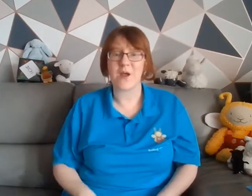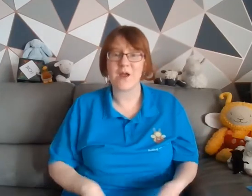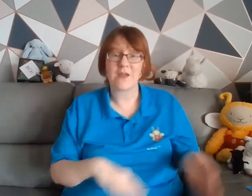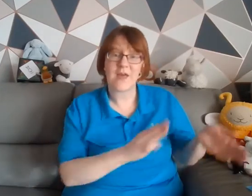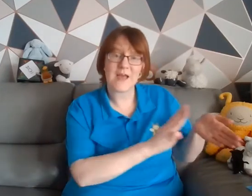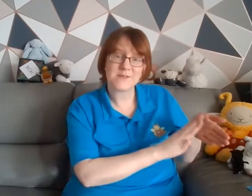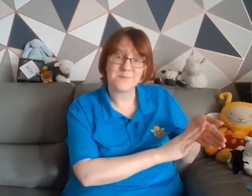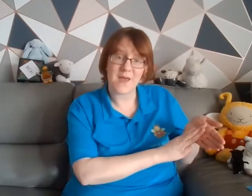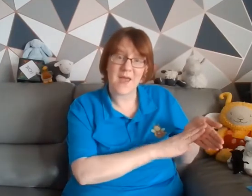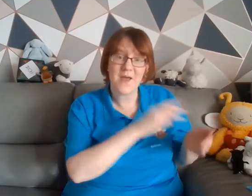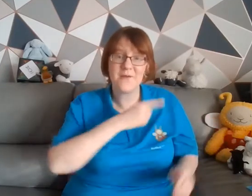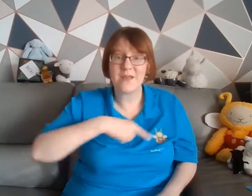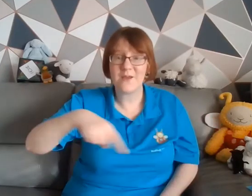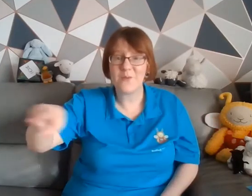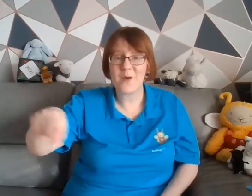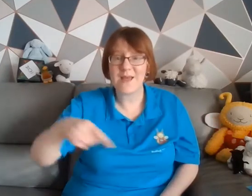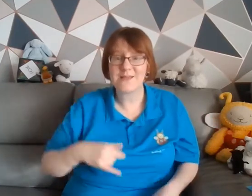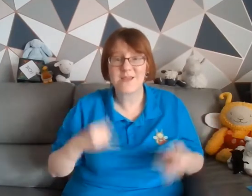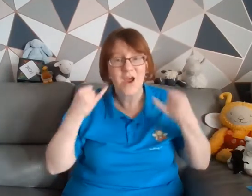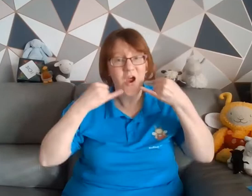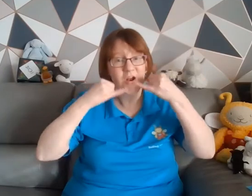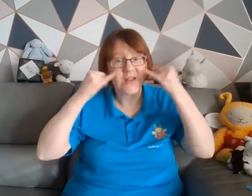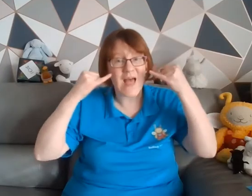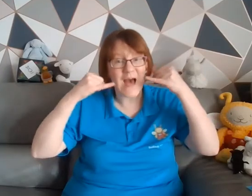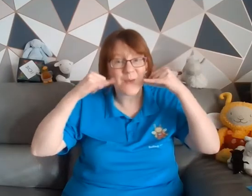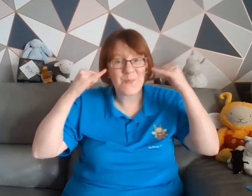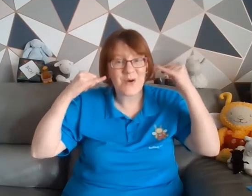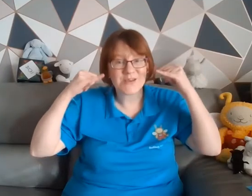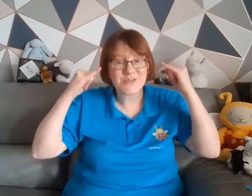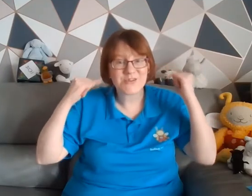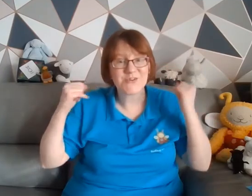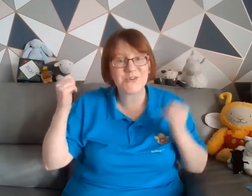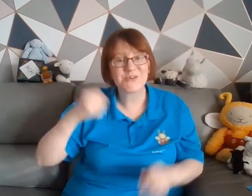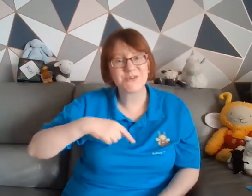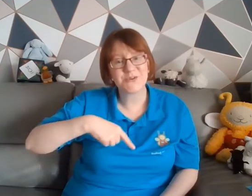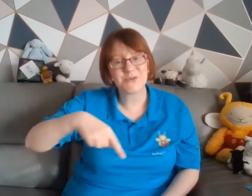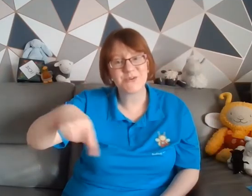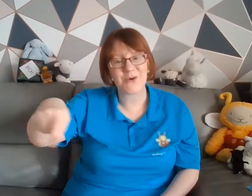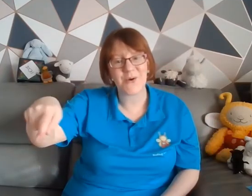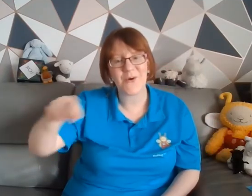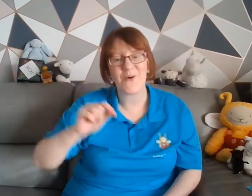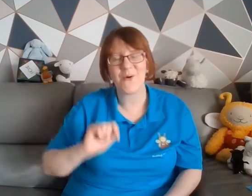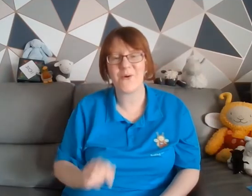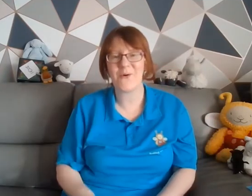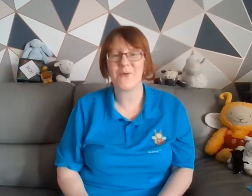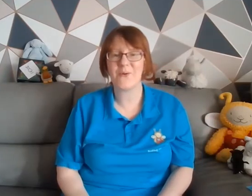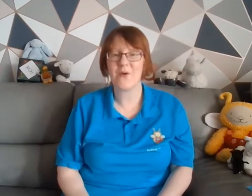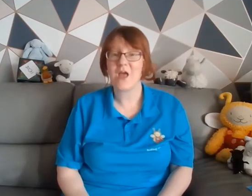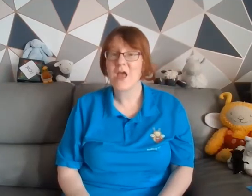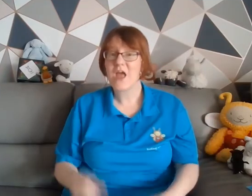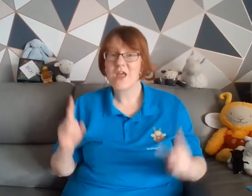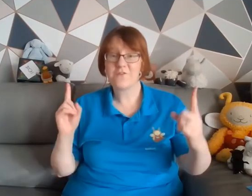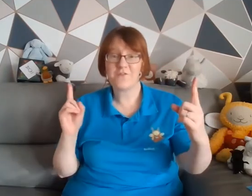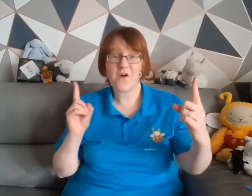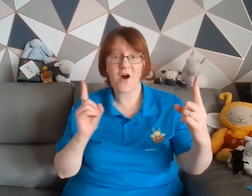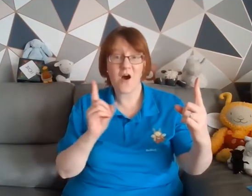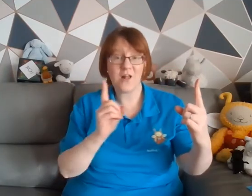Everywhere that Mary went, her lamb was sure to go. It